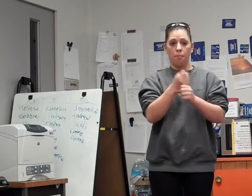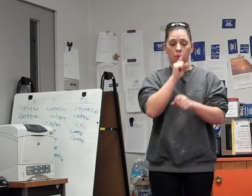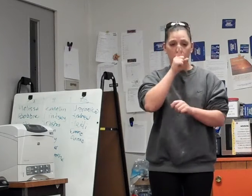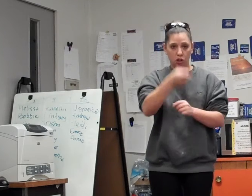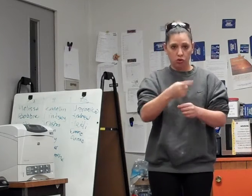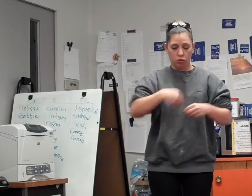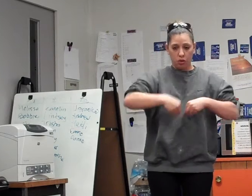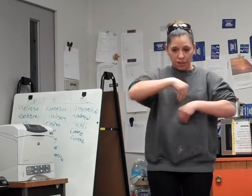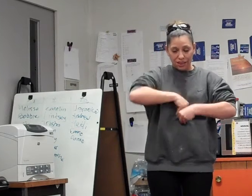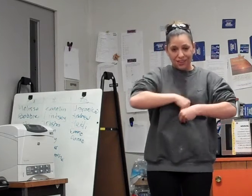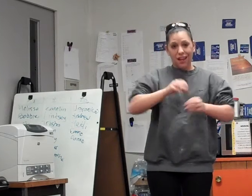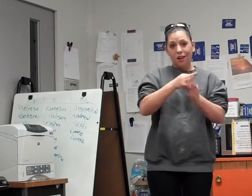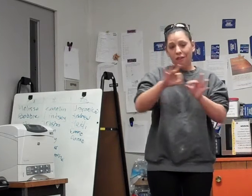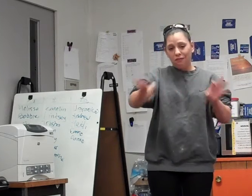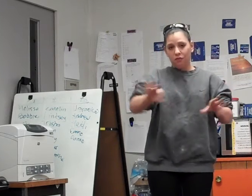from any debris or stool.